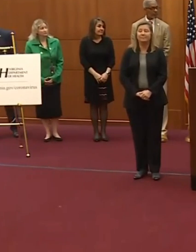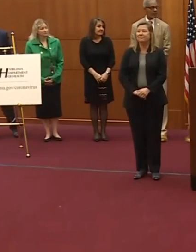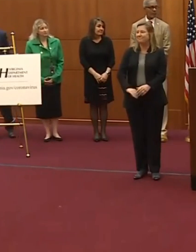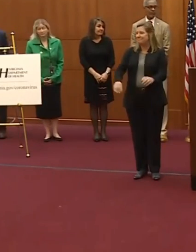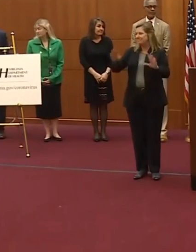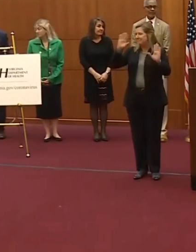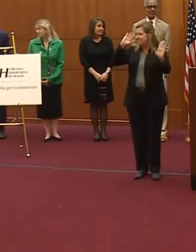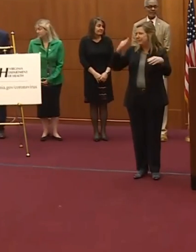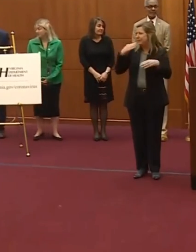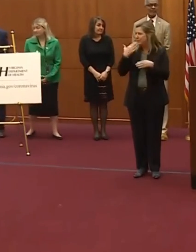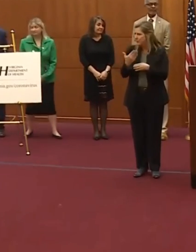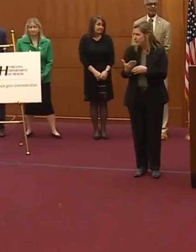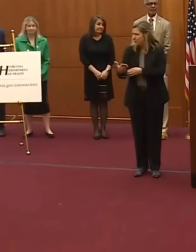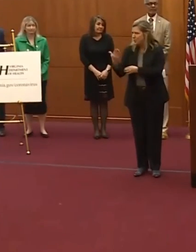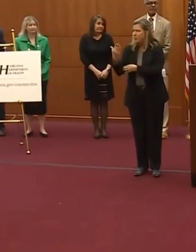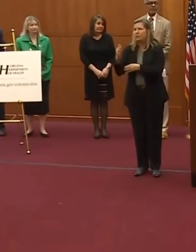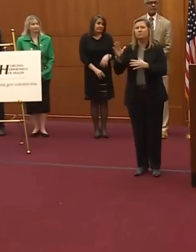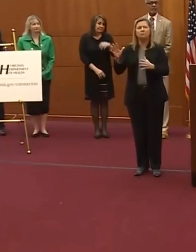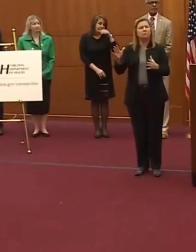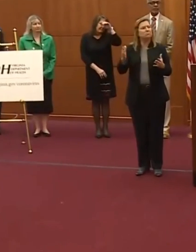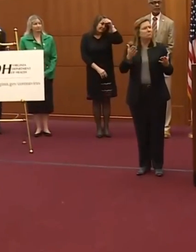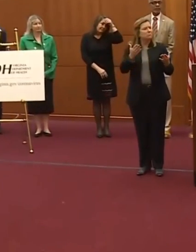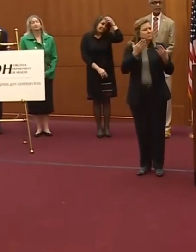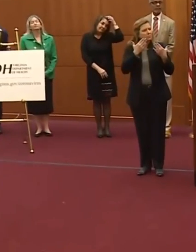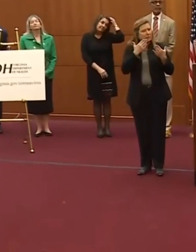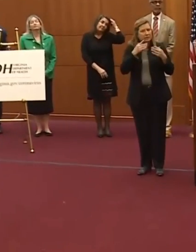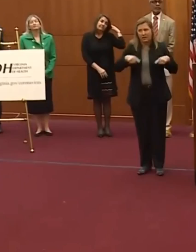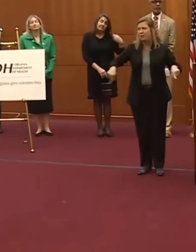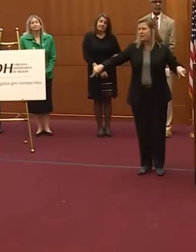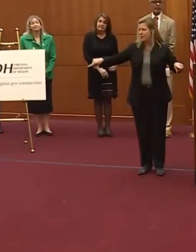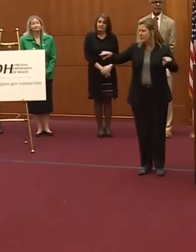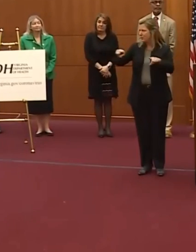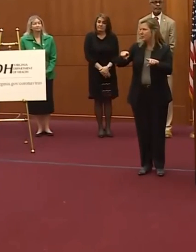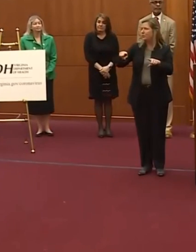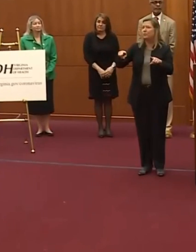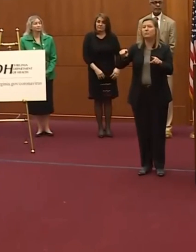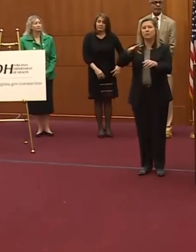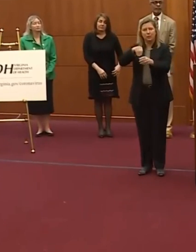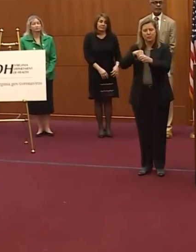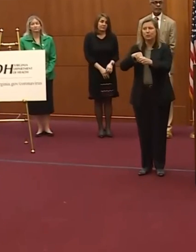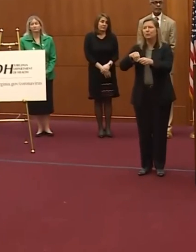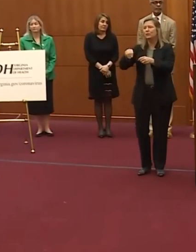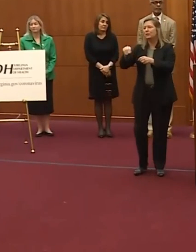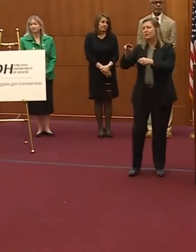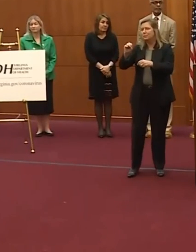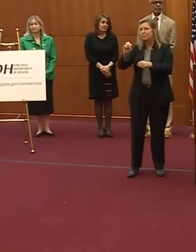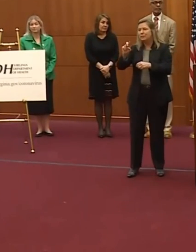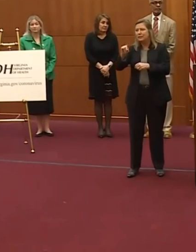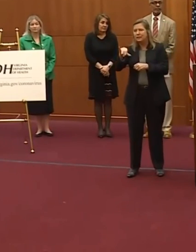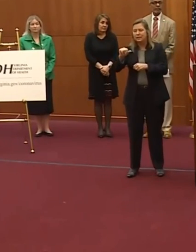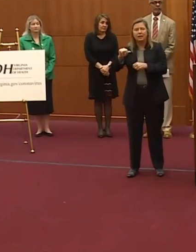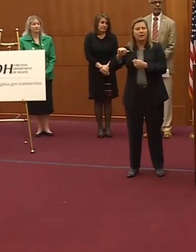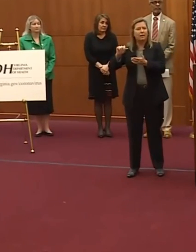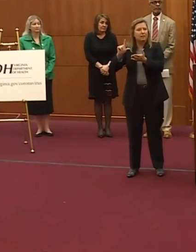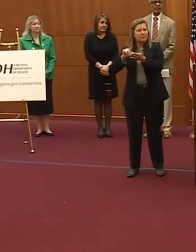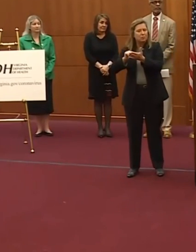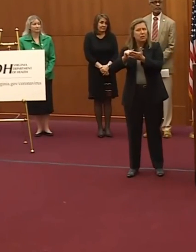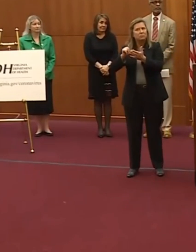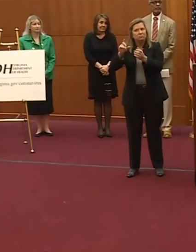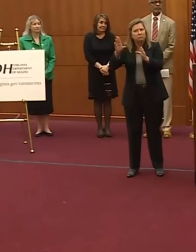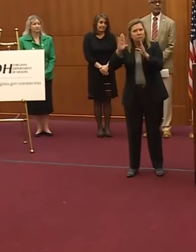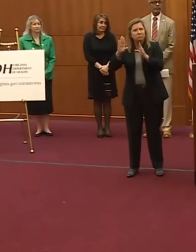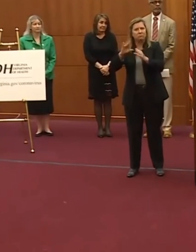Well, good morning. And first of all, I want to thank all of you, including the media and press, for listening and being part